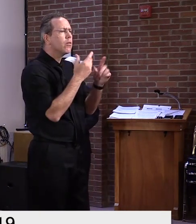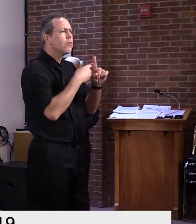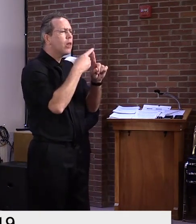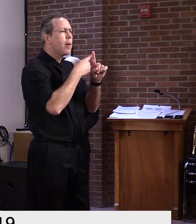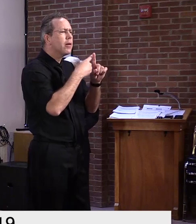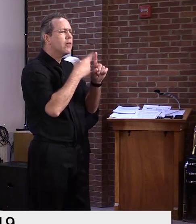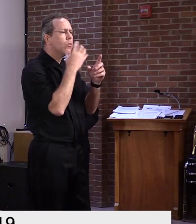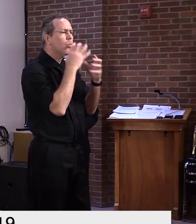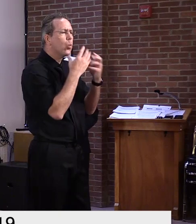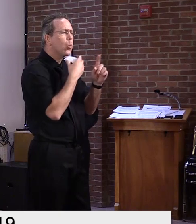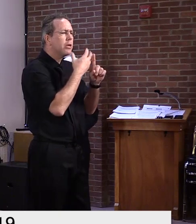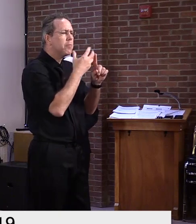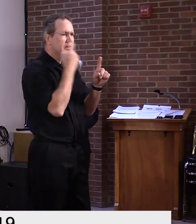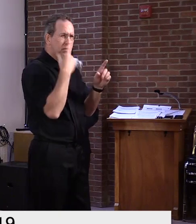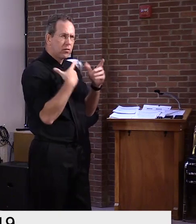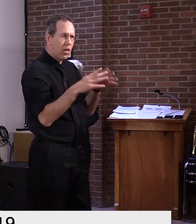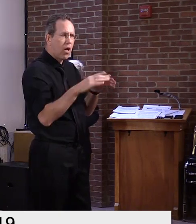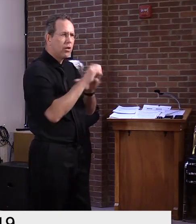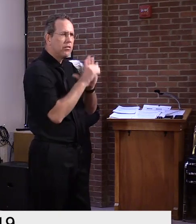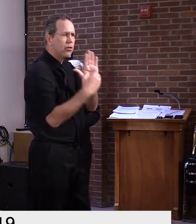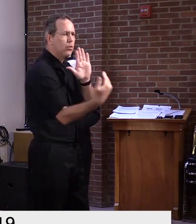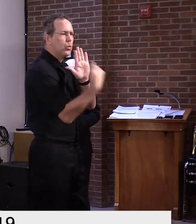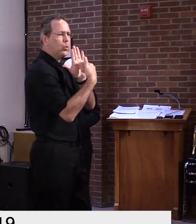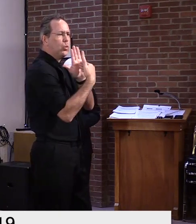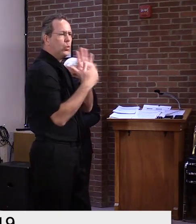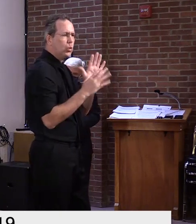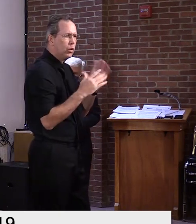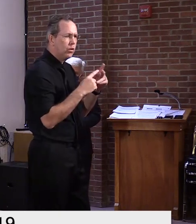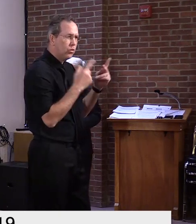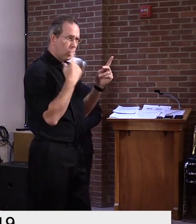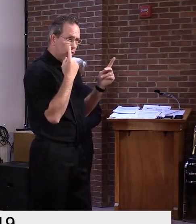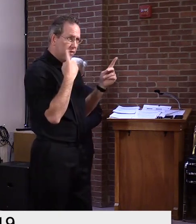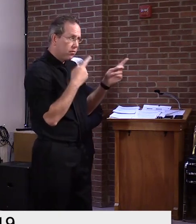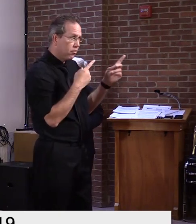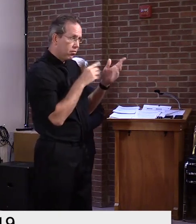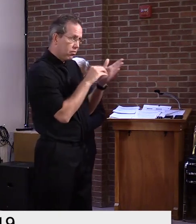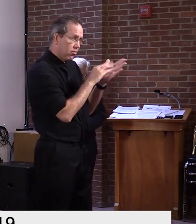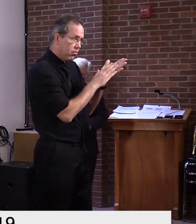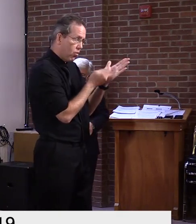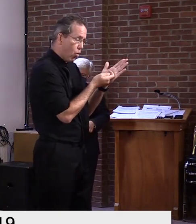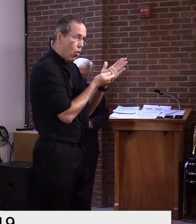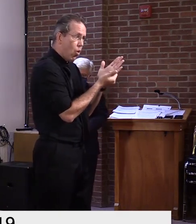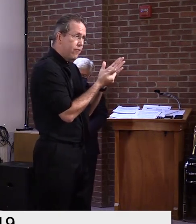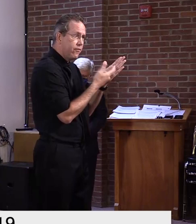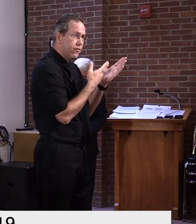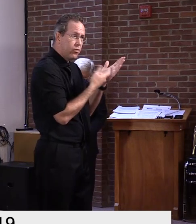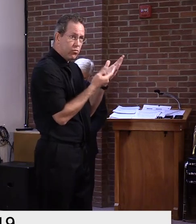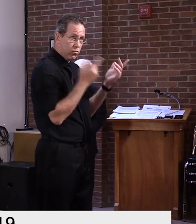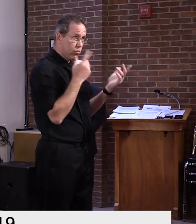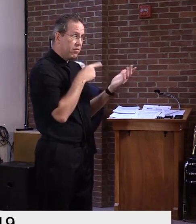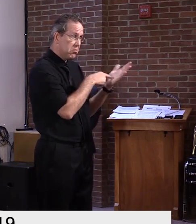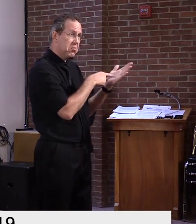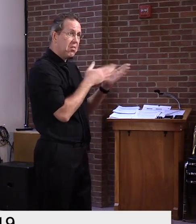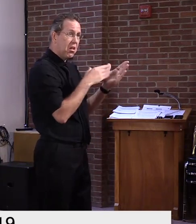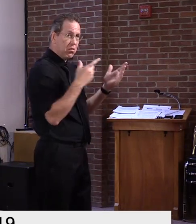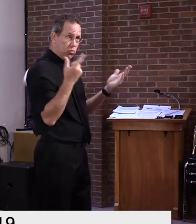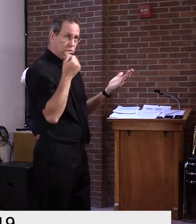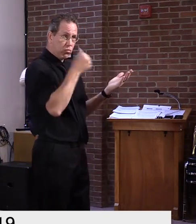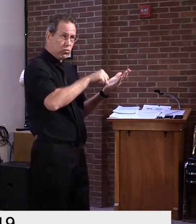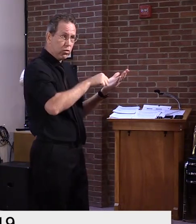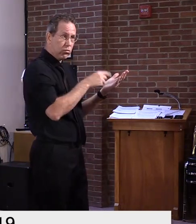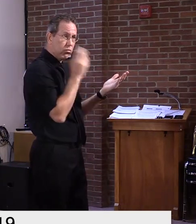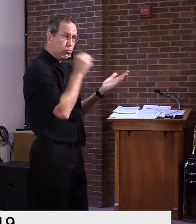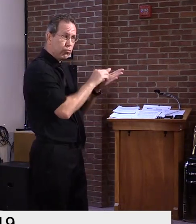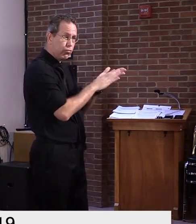again, in the letter that we sent to the legislature, we highlighted some of those issues, those two being part